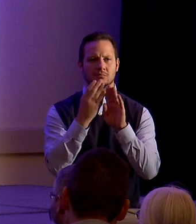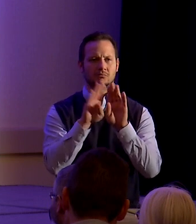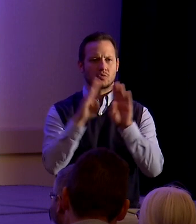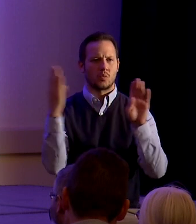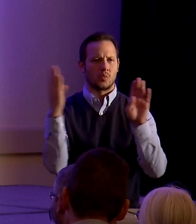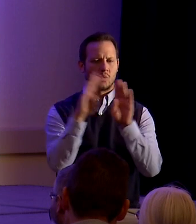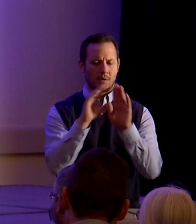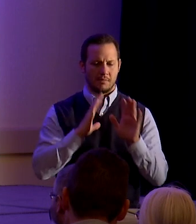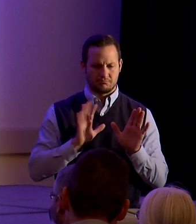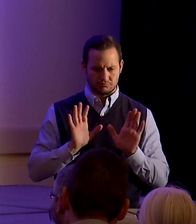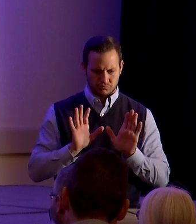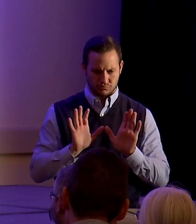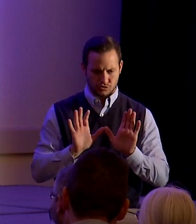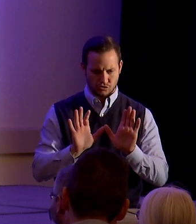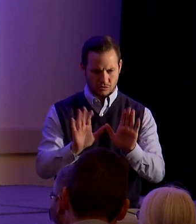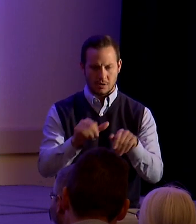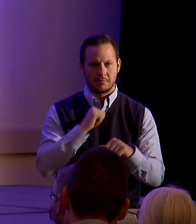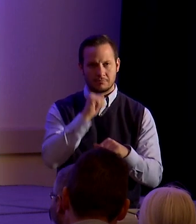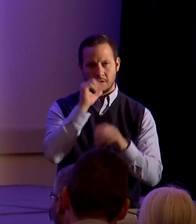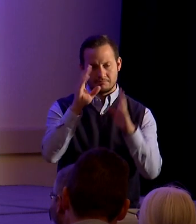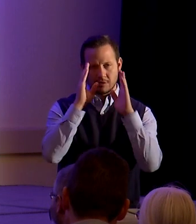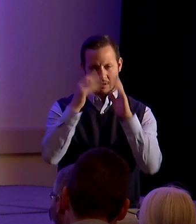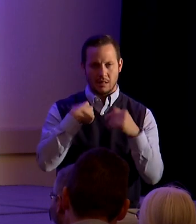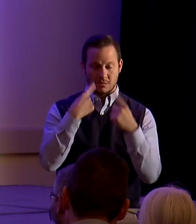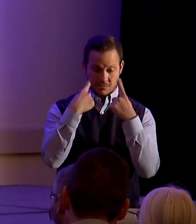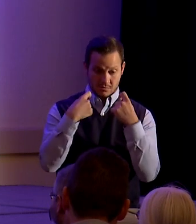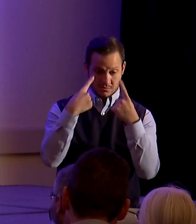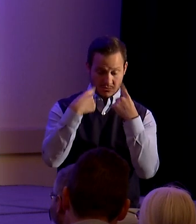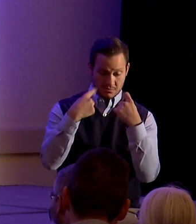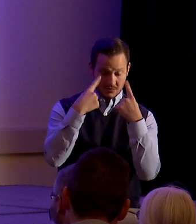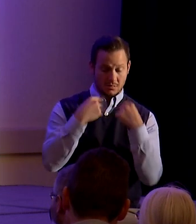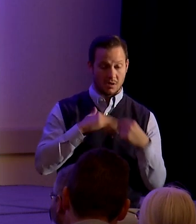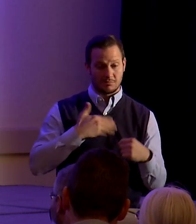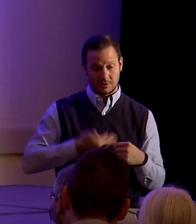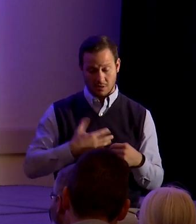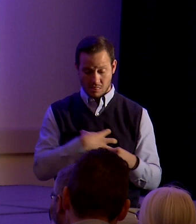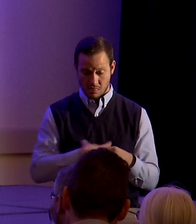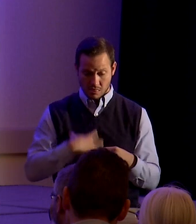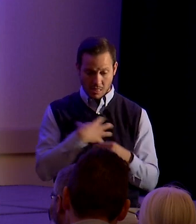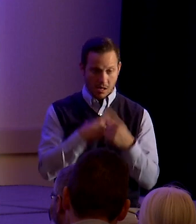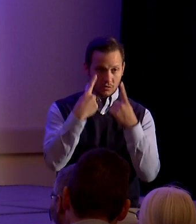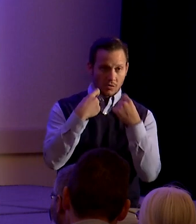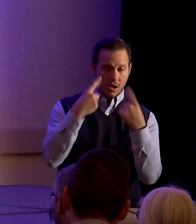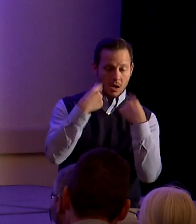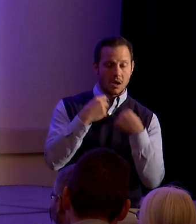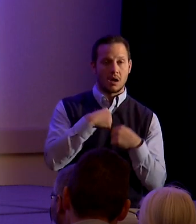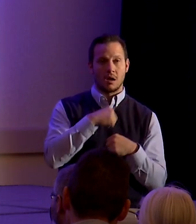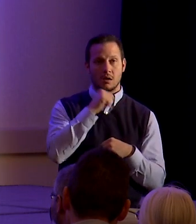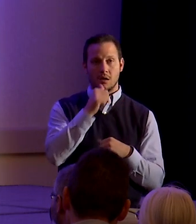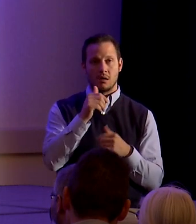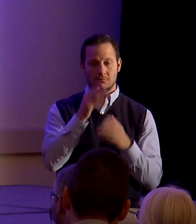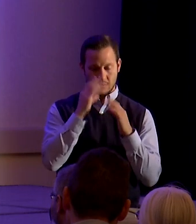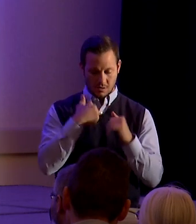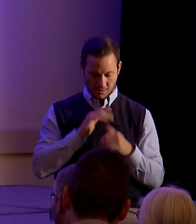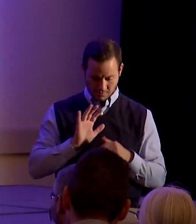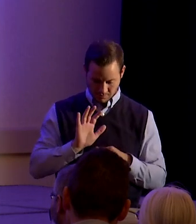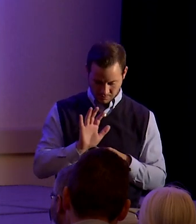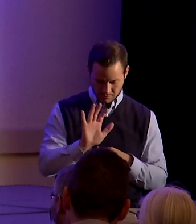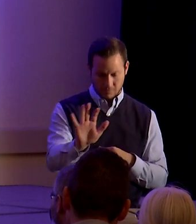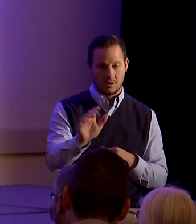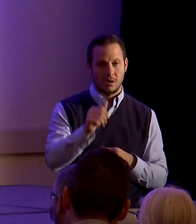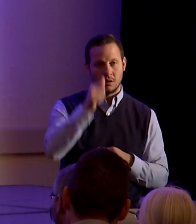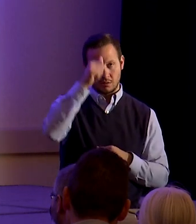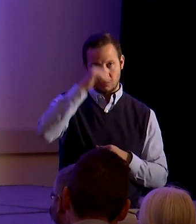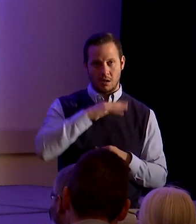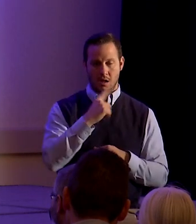leave. And I wasn't paying attention because I was crying. I was a little upset. It wasn't really what I was hoping for. And I ran into a guy that was on the other side of the